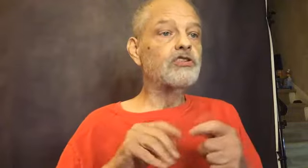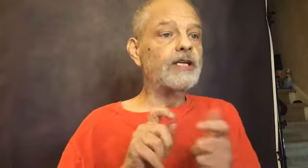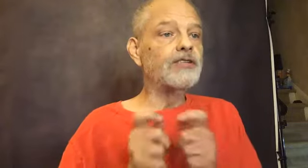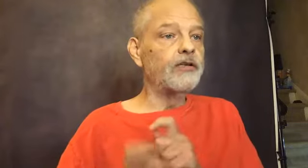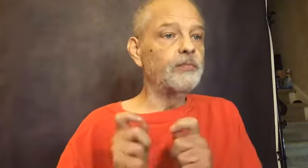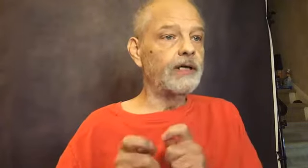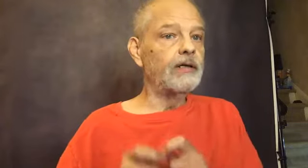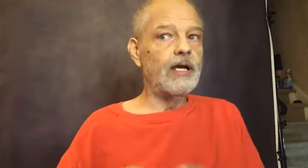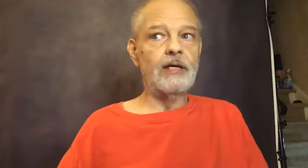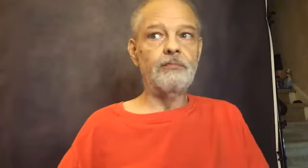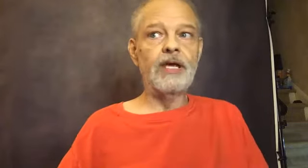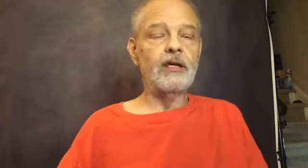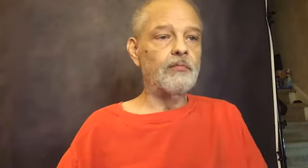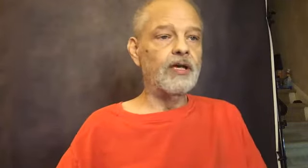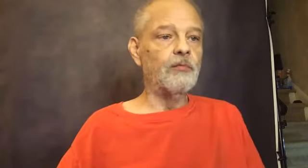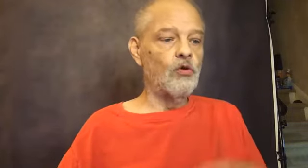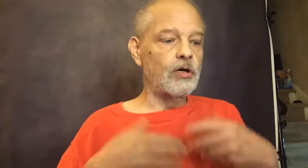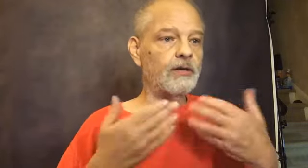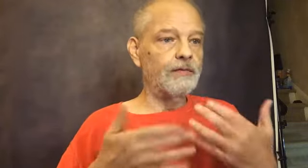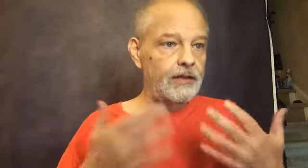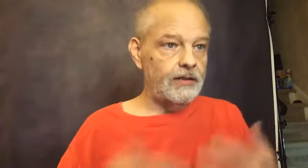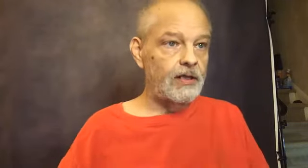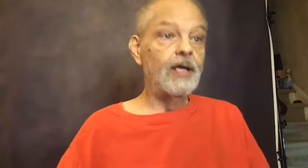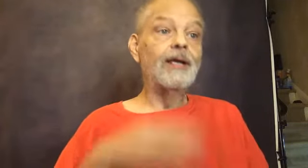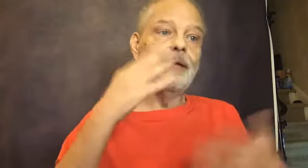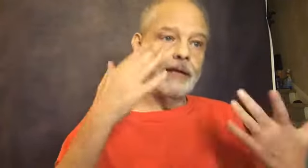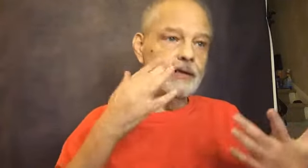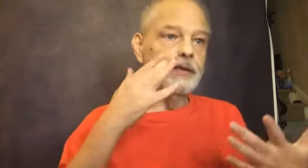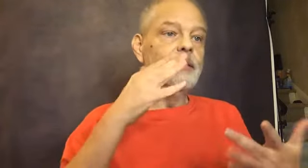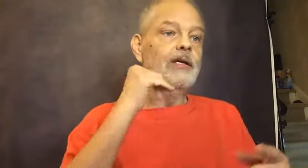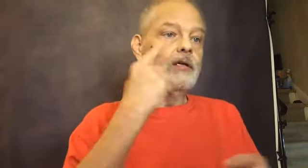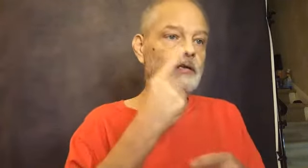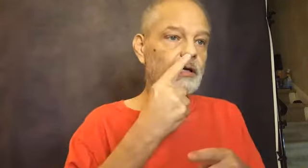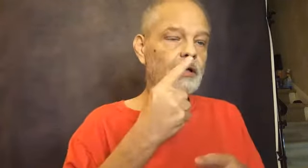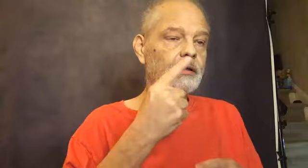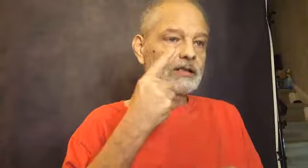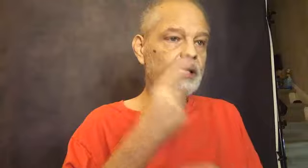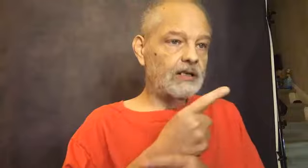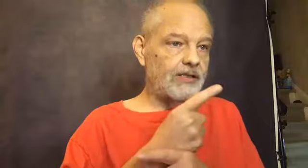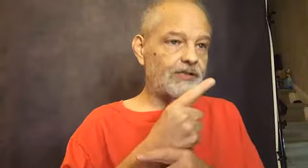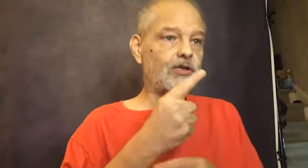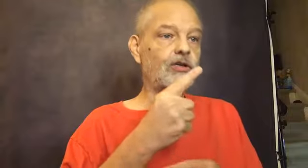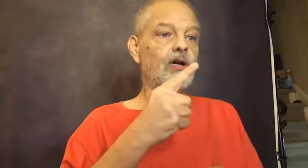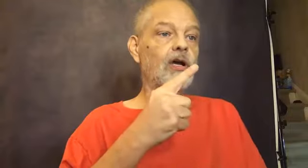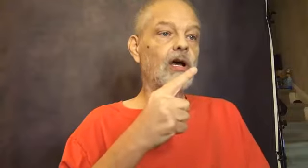change a little bit and make it more convenient, like to sign sister.